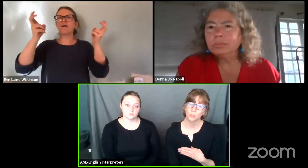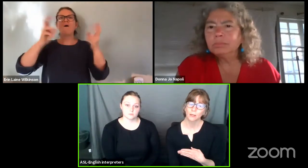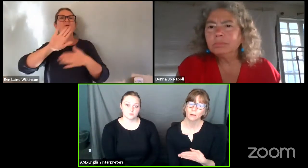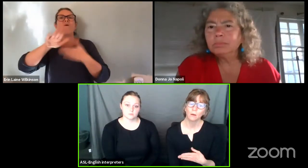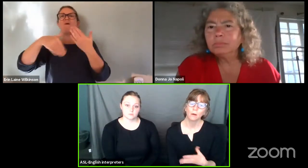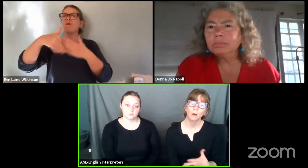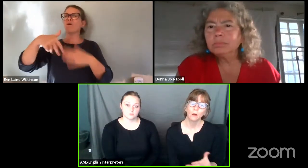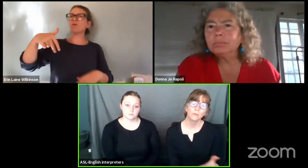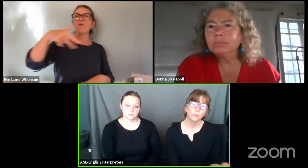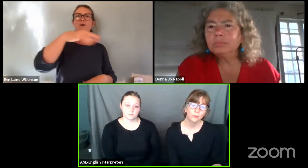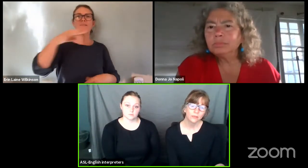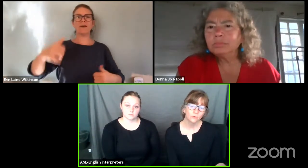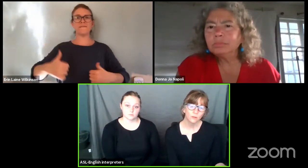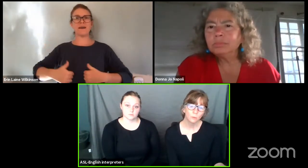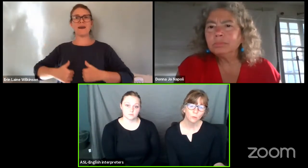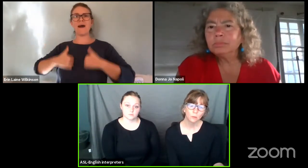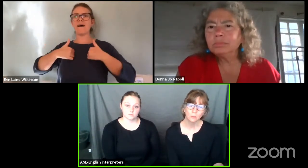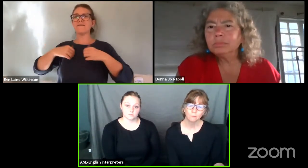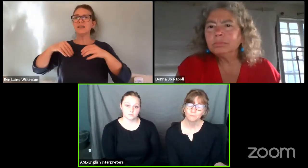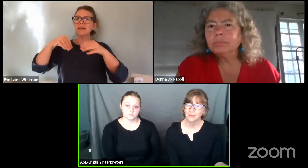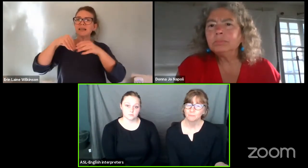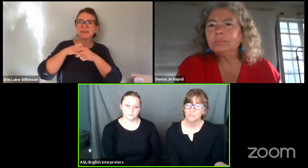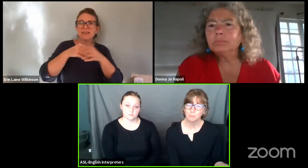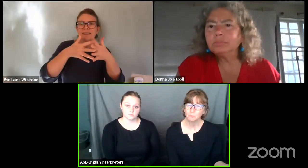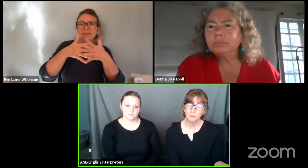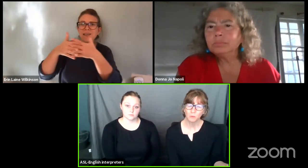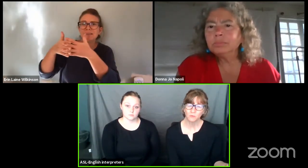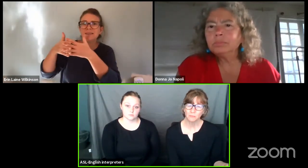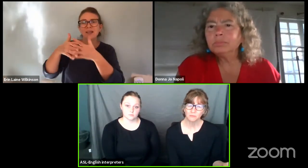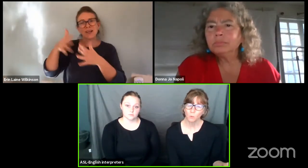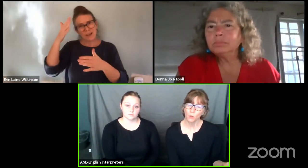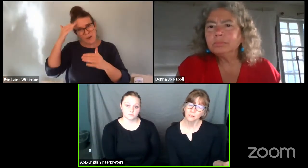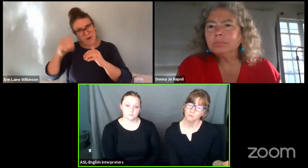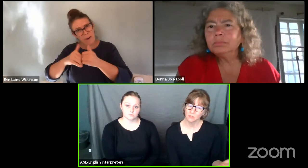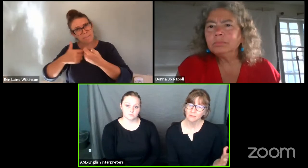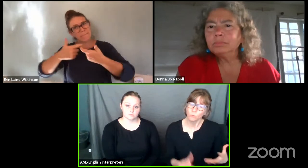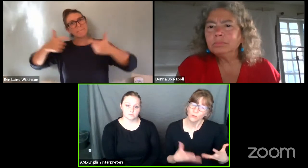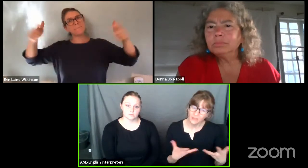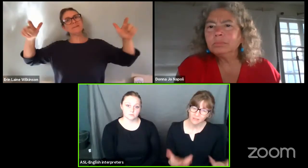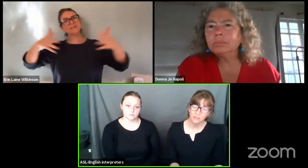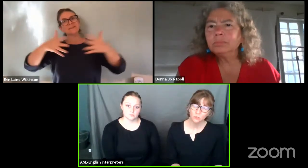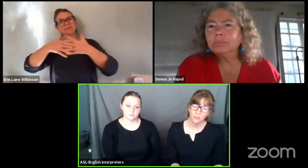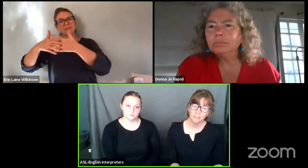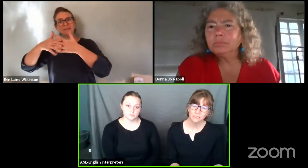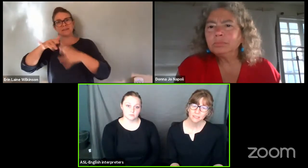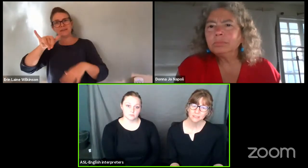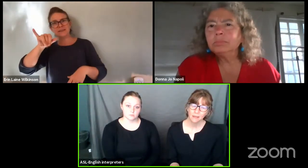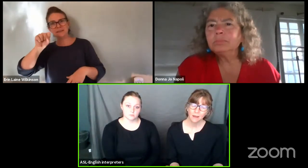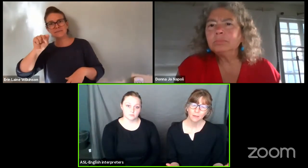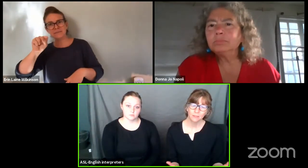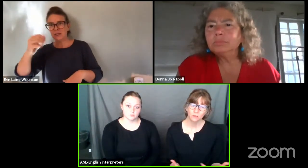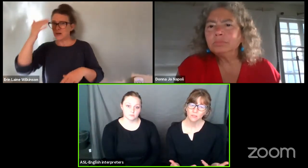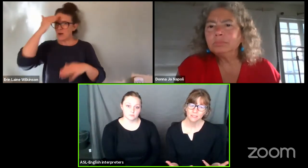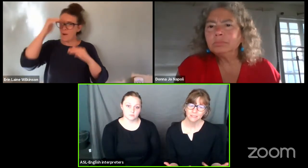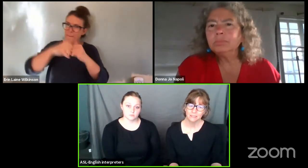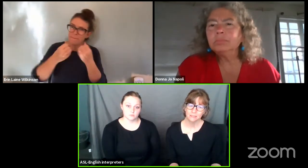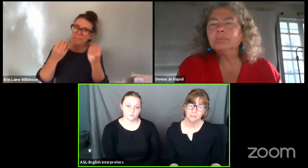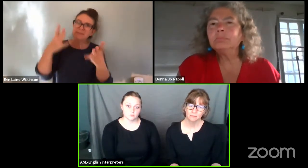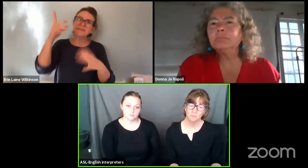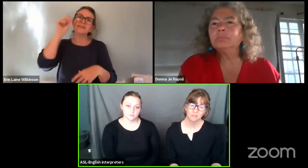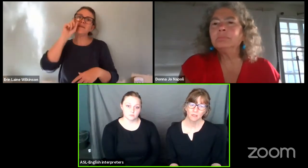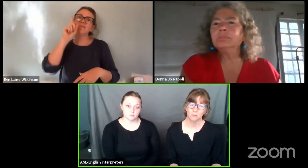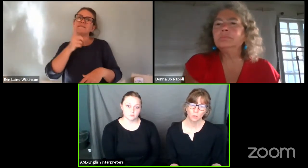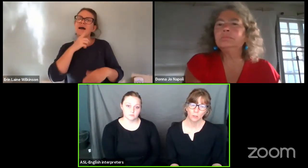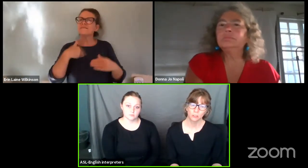also look at other deaf people, people from different walks of life within the United States. I mean, the United